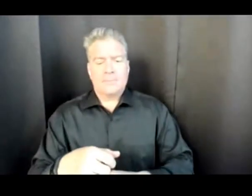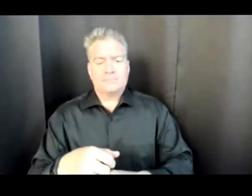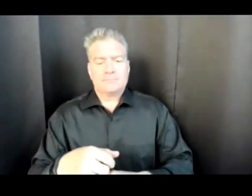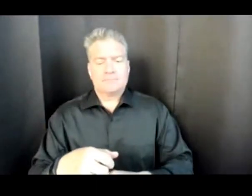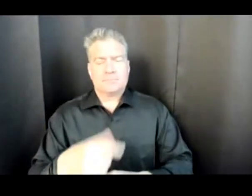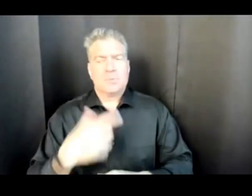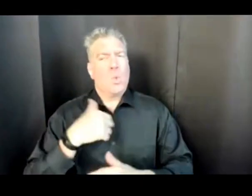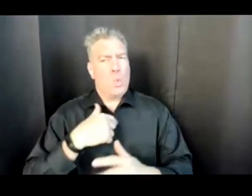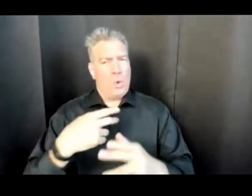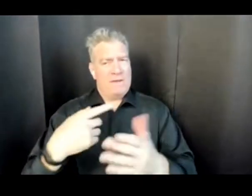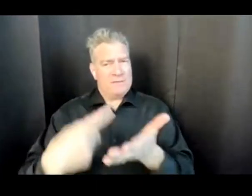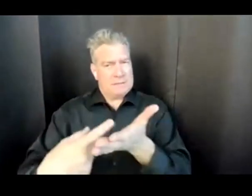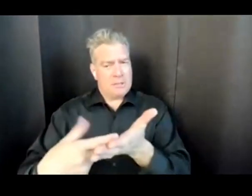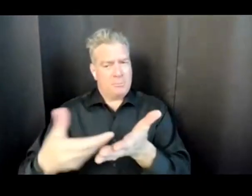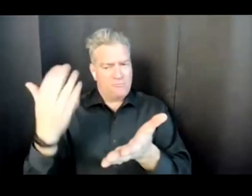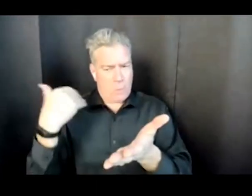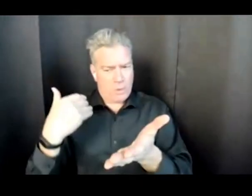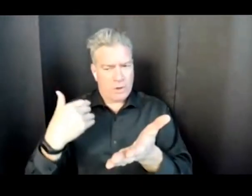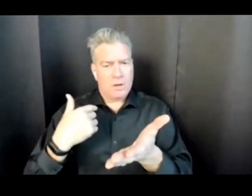we're seeing